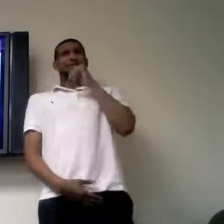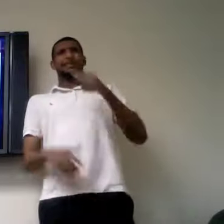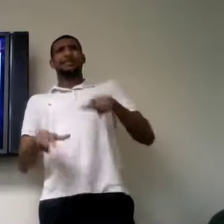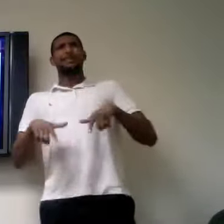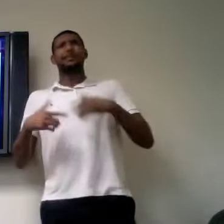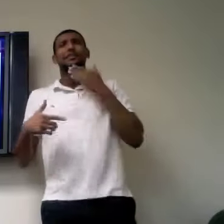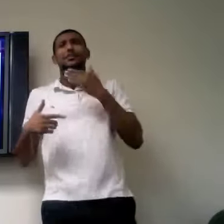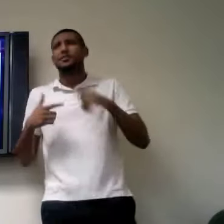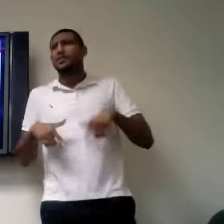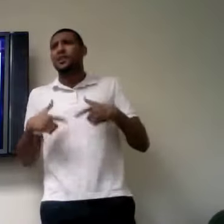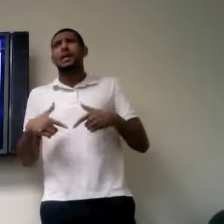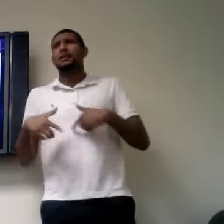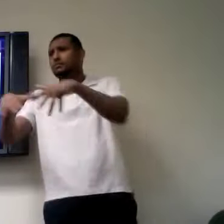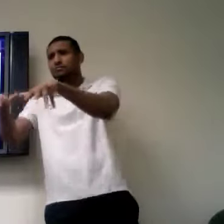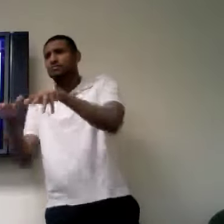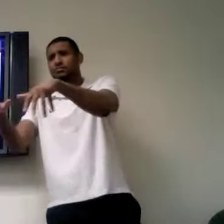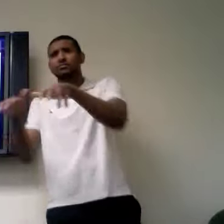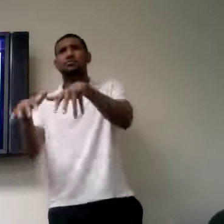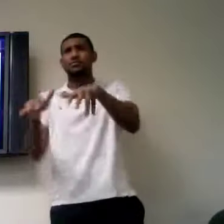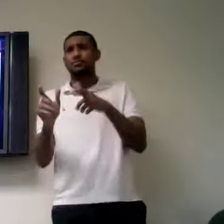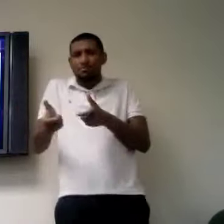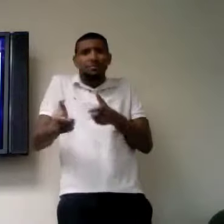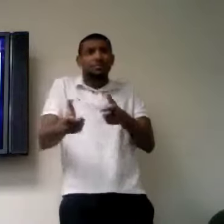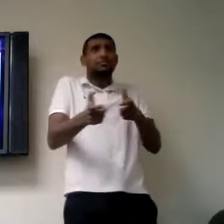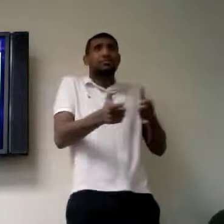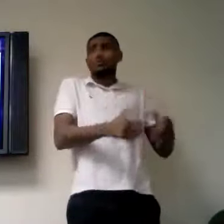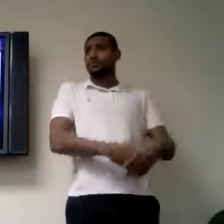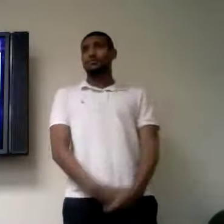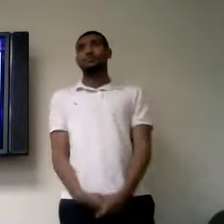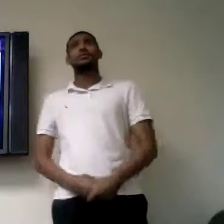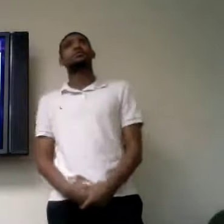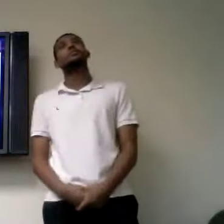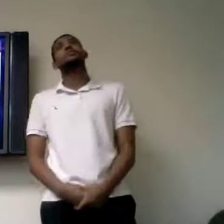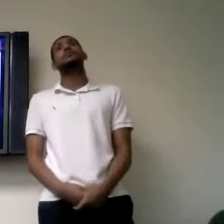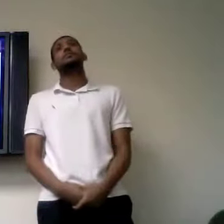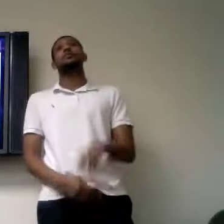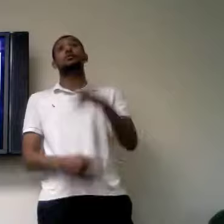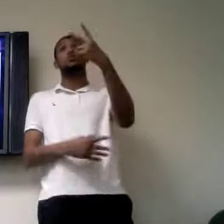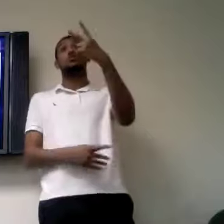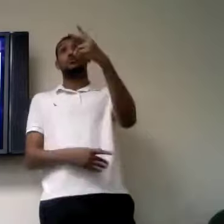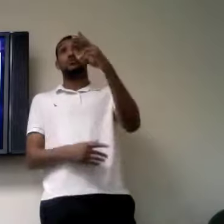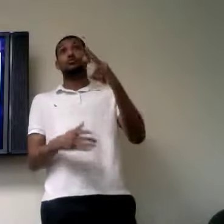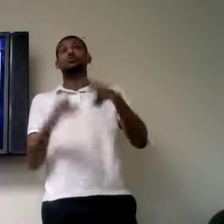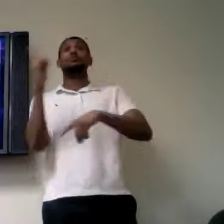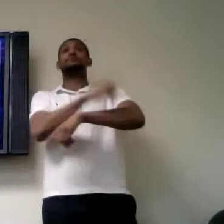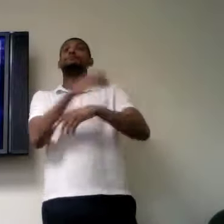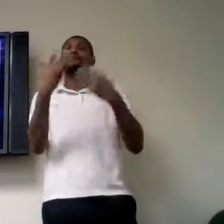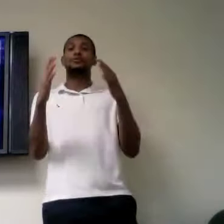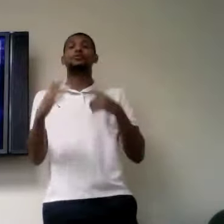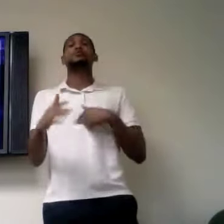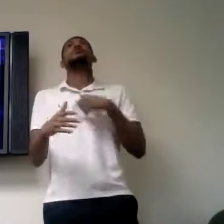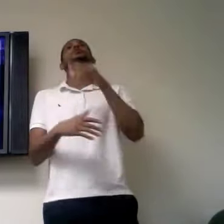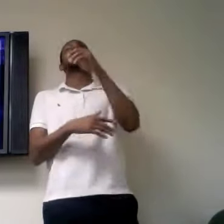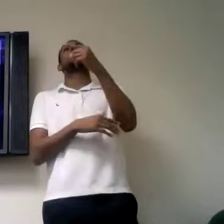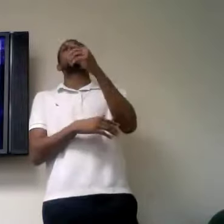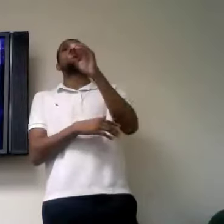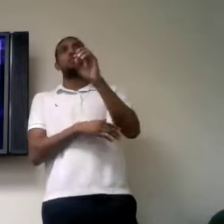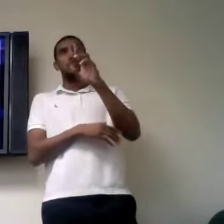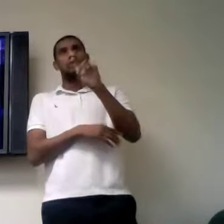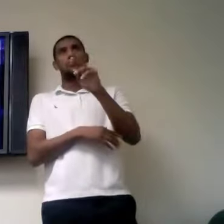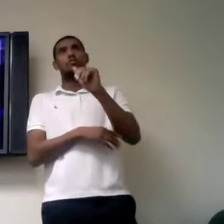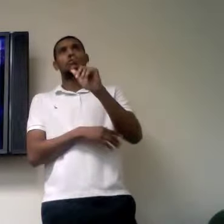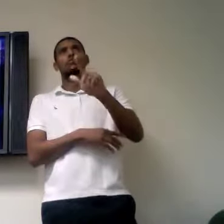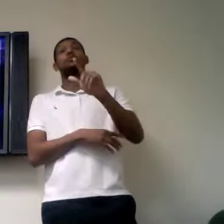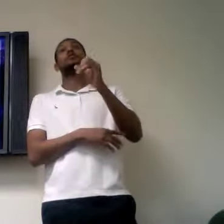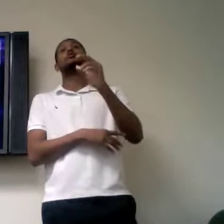fast filling the graveyards." 2 days later, Colonel Johnson, commandant of the Rock Island prison, fired